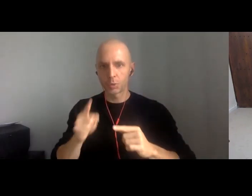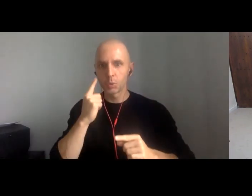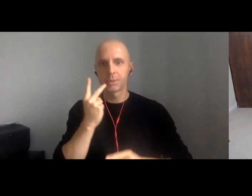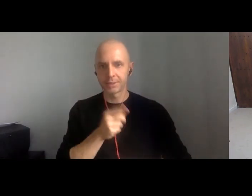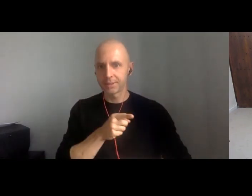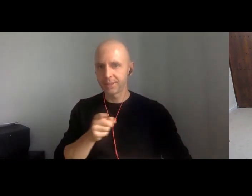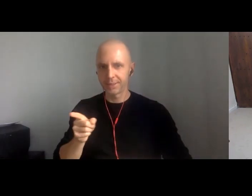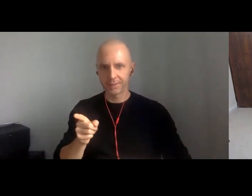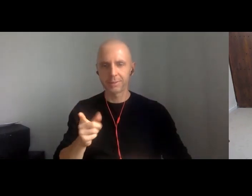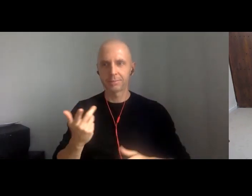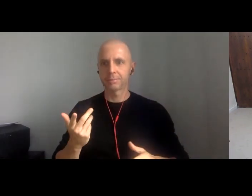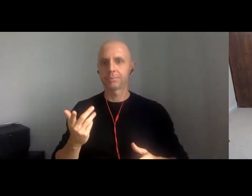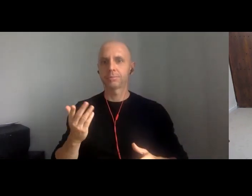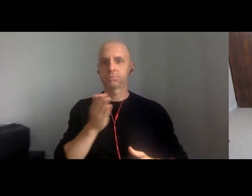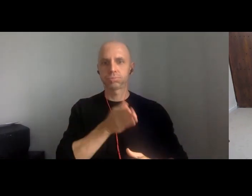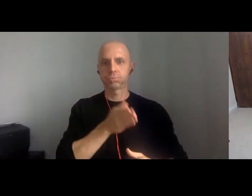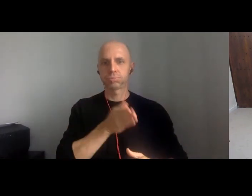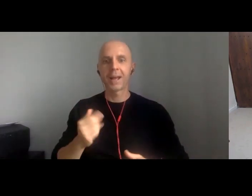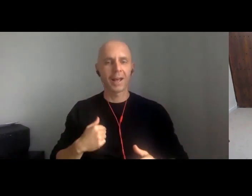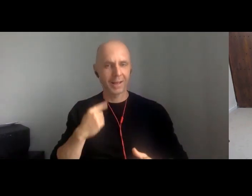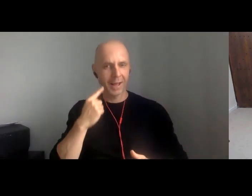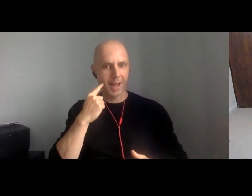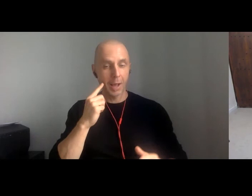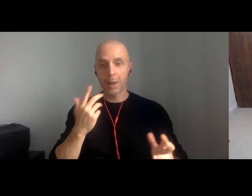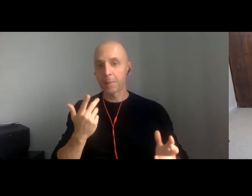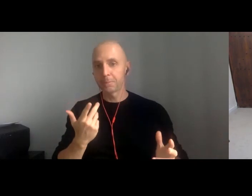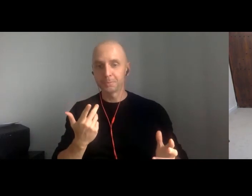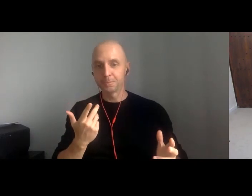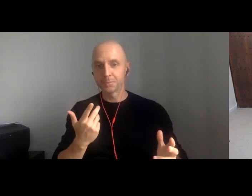I wonder if someone would be able to do a study for us, because I'd like to